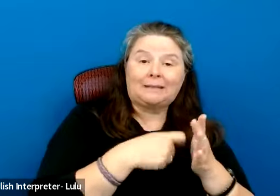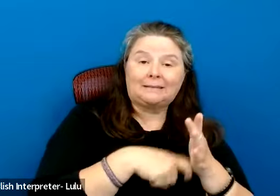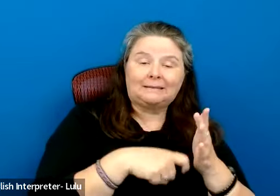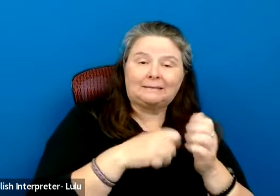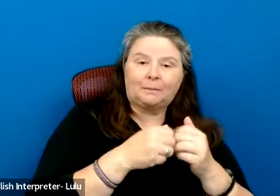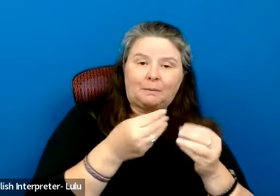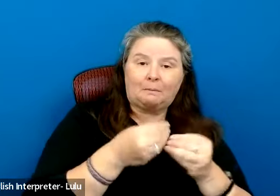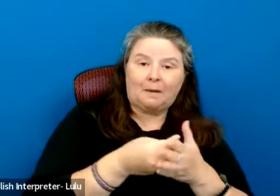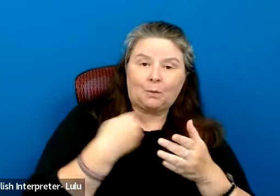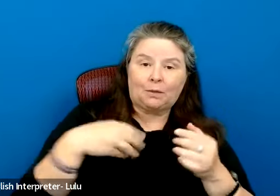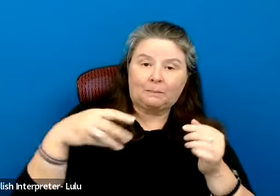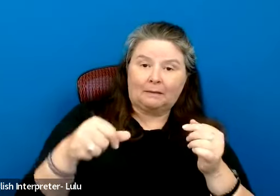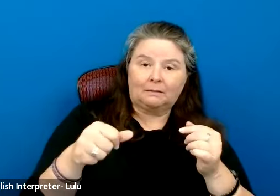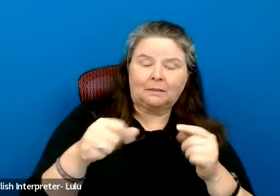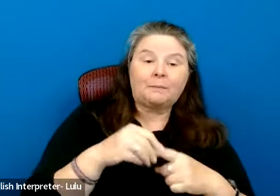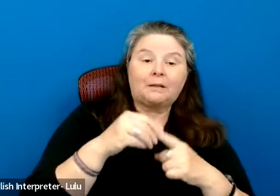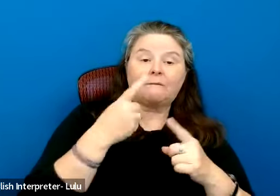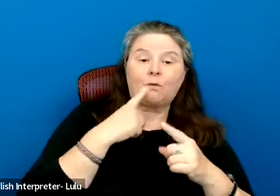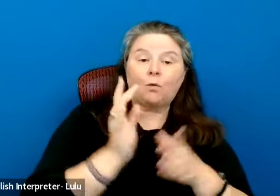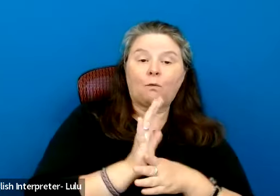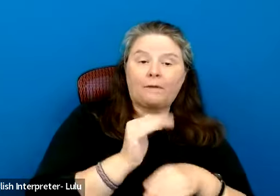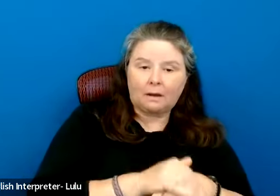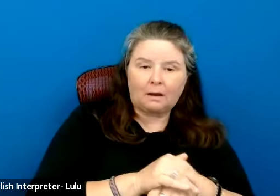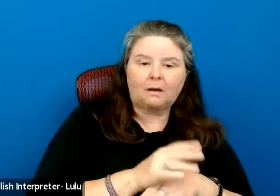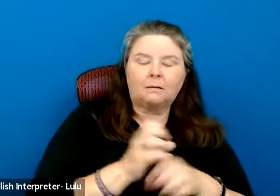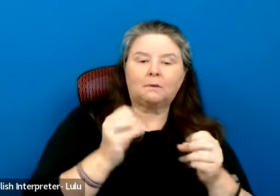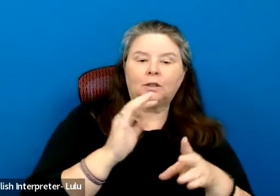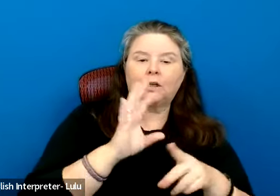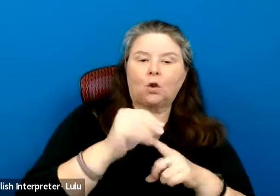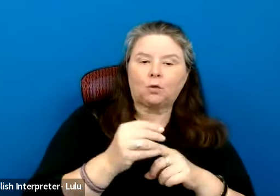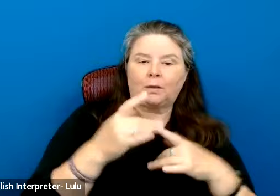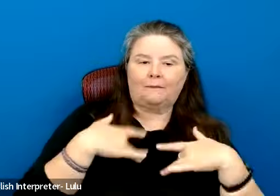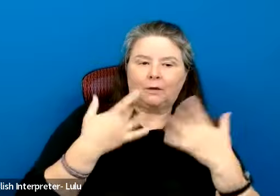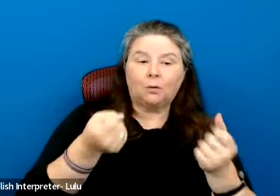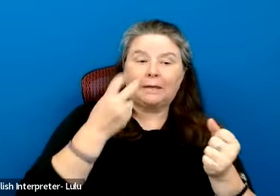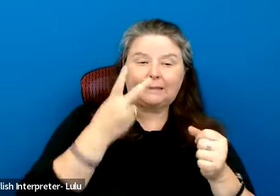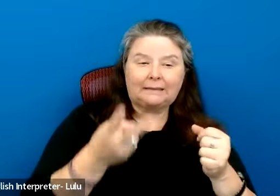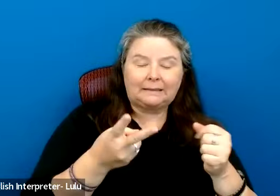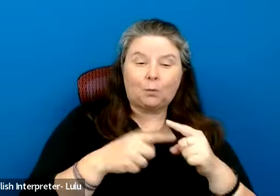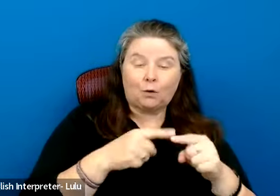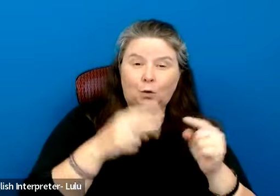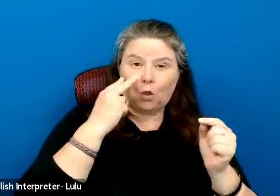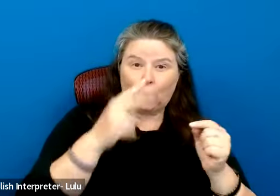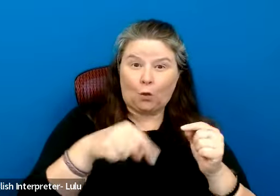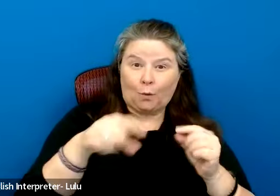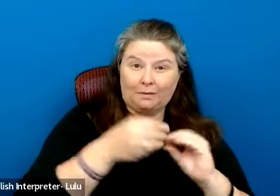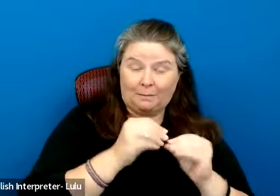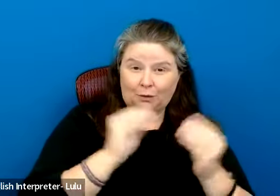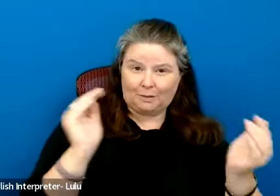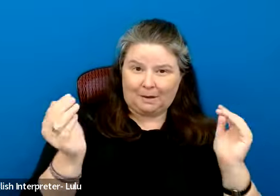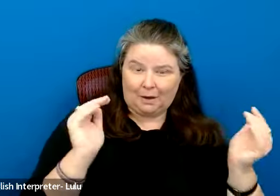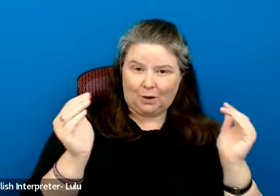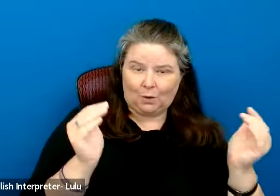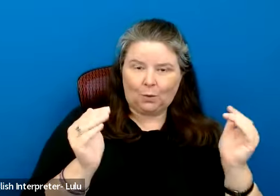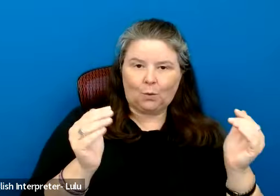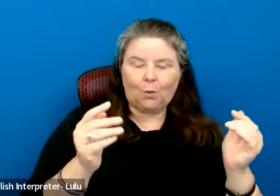side, especially for the movie night and the multicultural event, you can see when you look at those numbers and compare them that